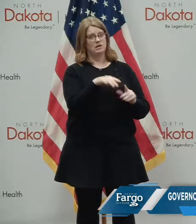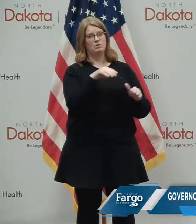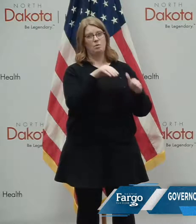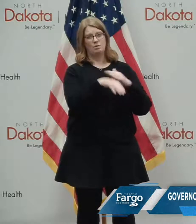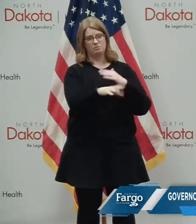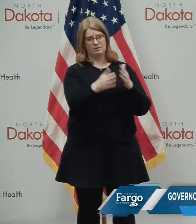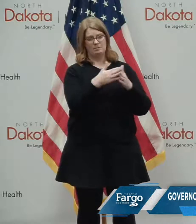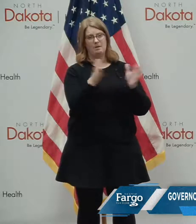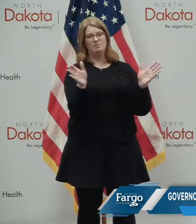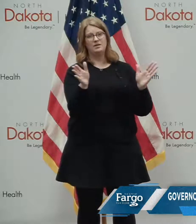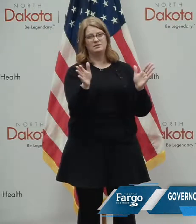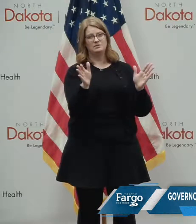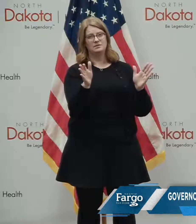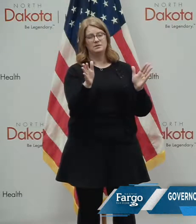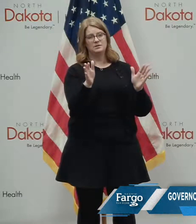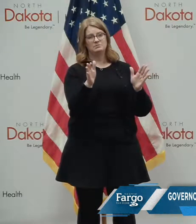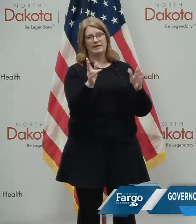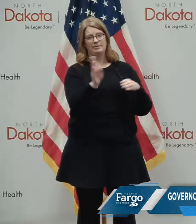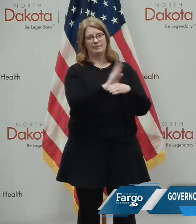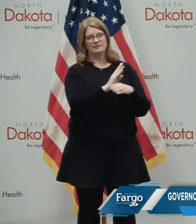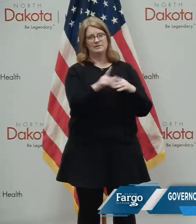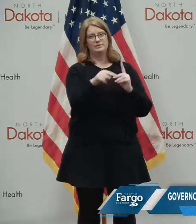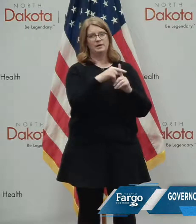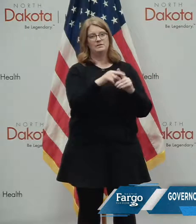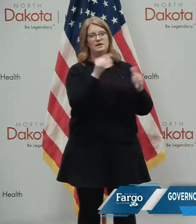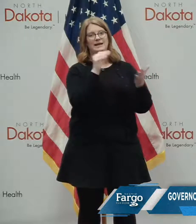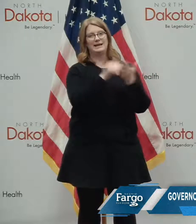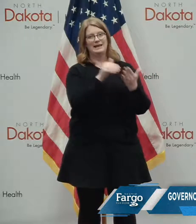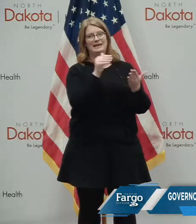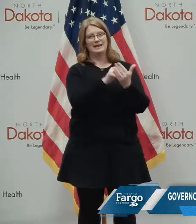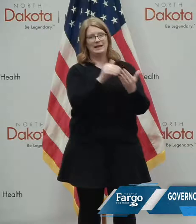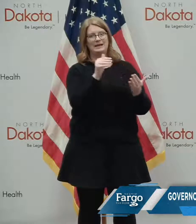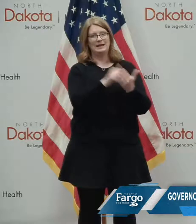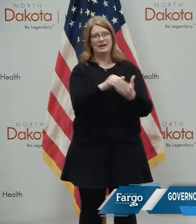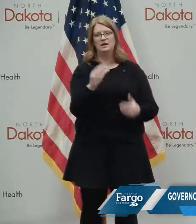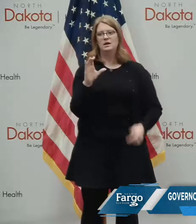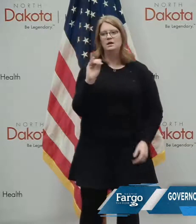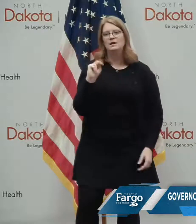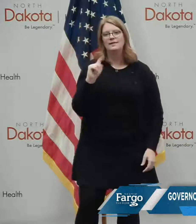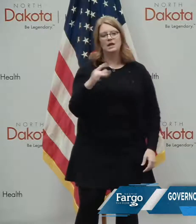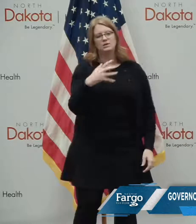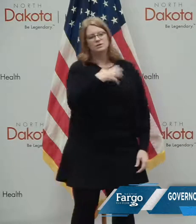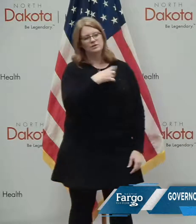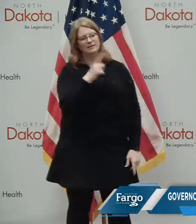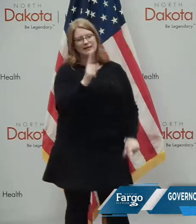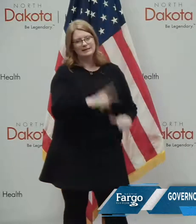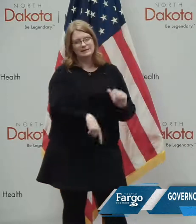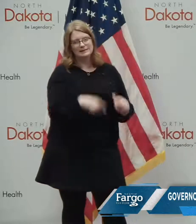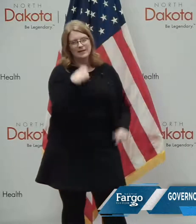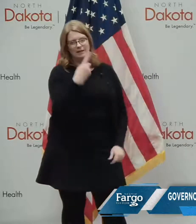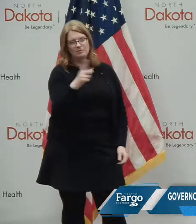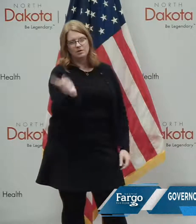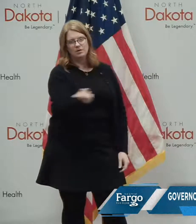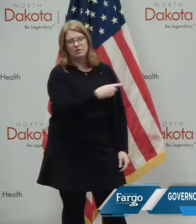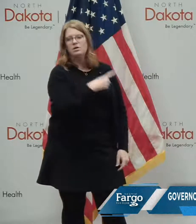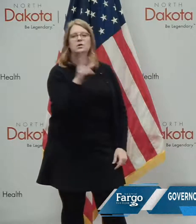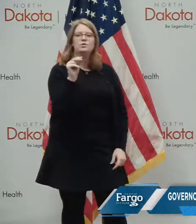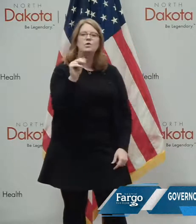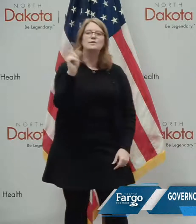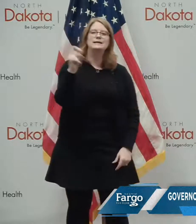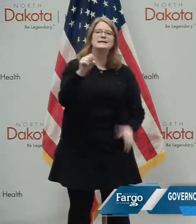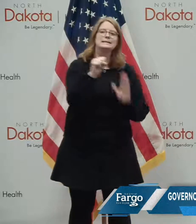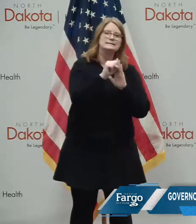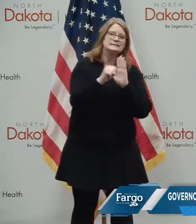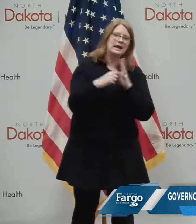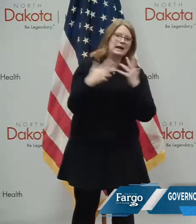establishment repeatedly who was positive, and the county sheriff can't say, hey, go home, we think you're sick. You need a state health officer to remove somebody